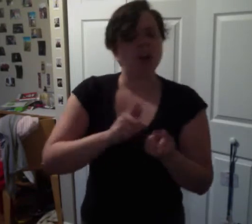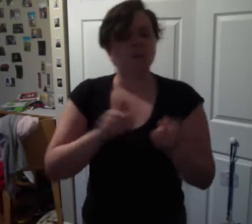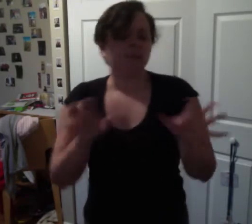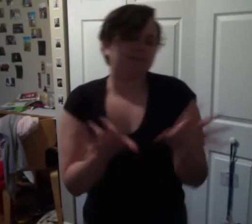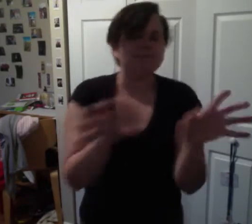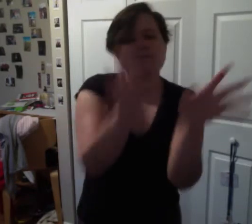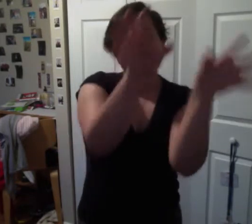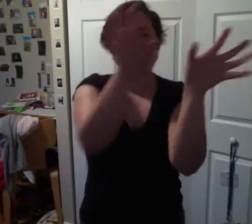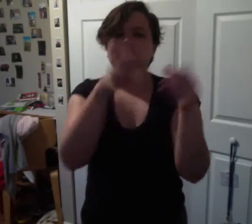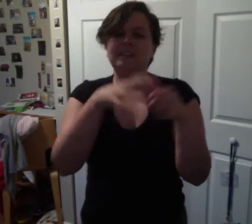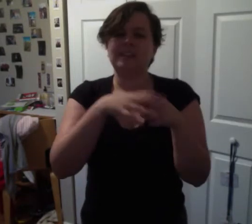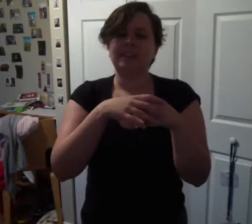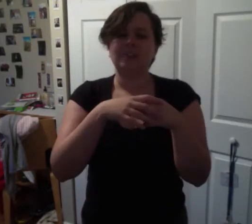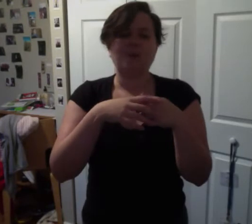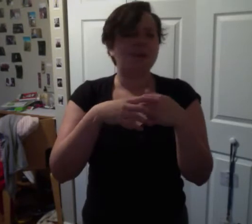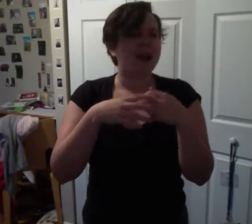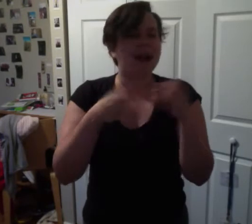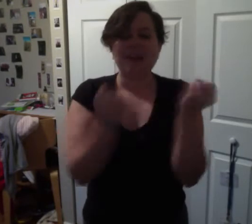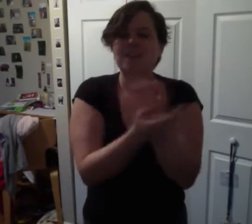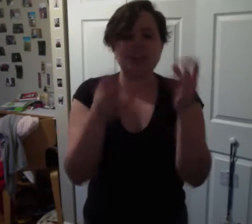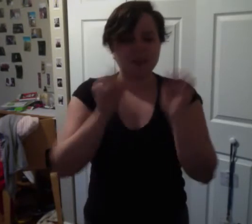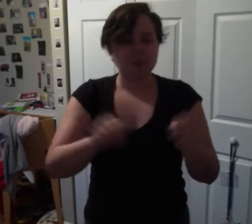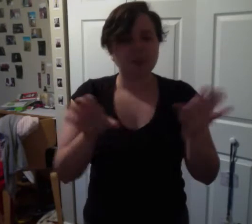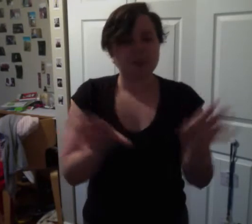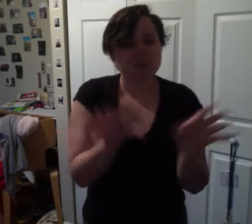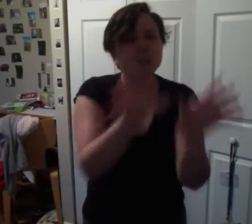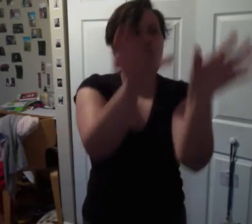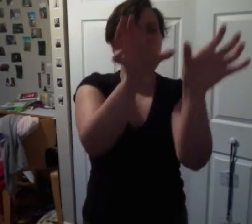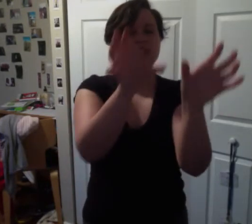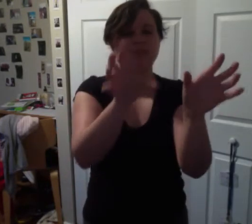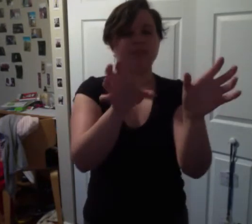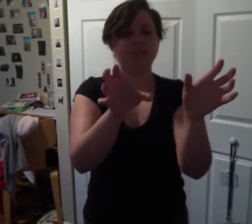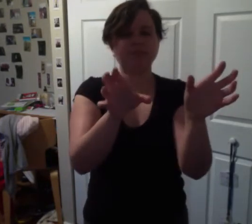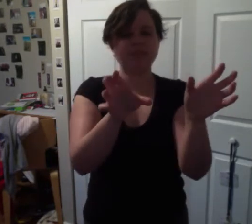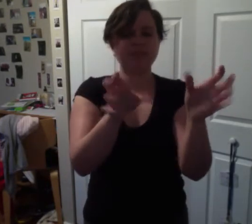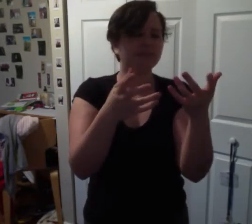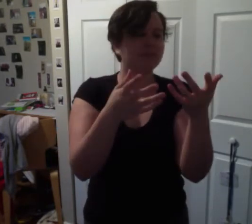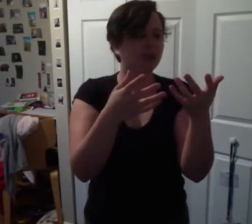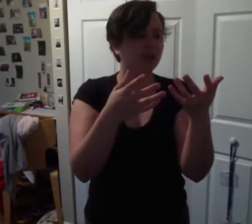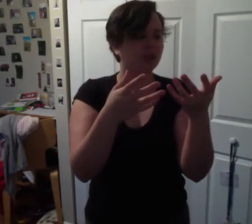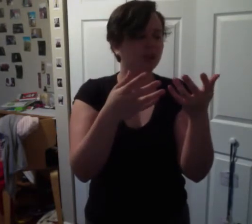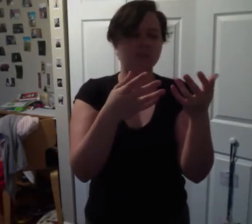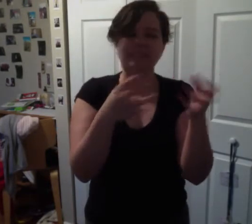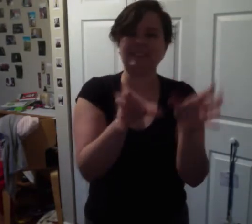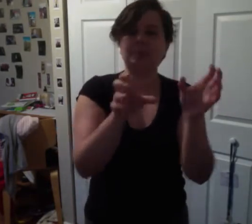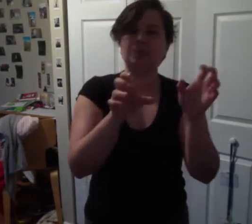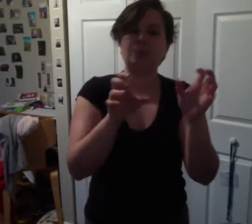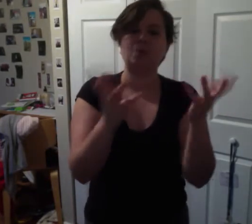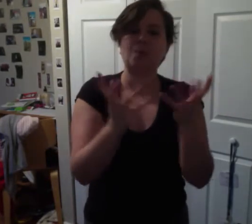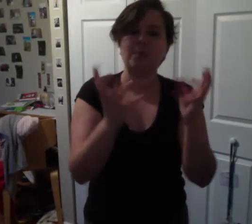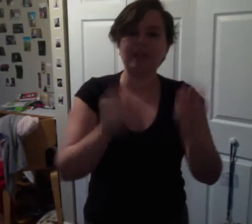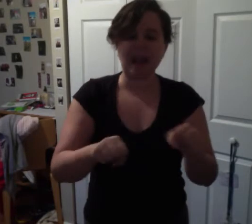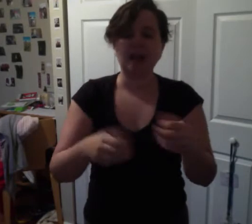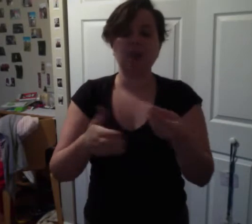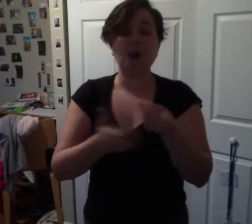block. Once I bought the building for about $18,000, I didn't have any money left. And so I started sweeping the building